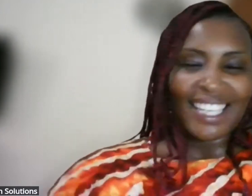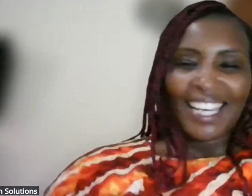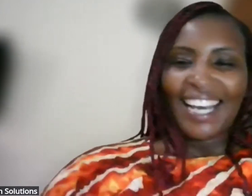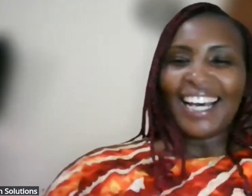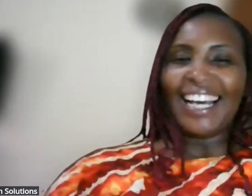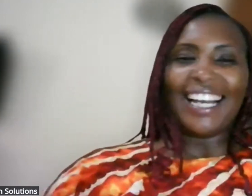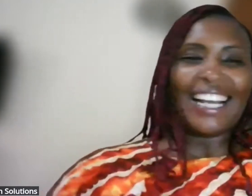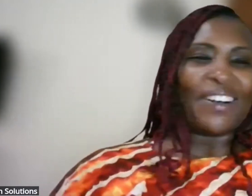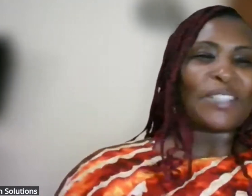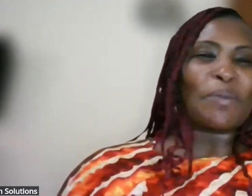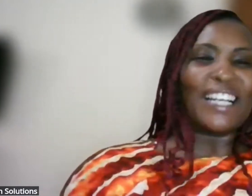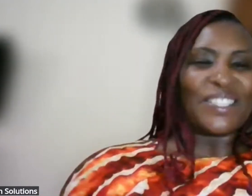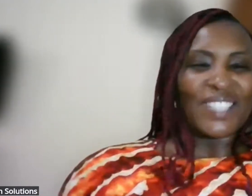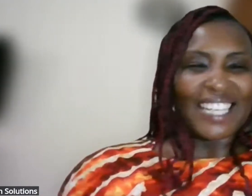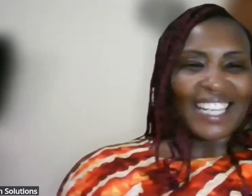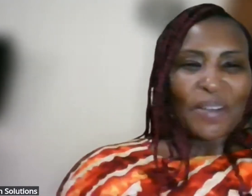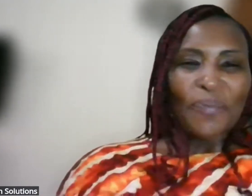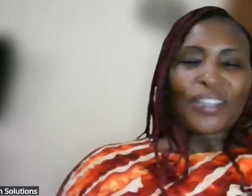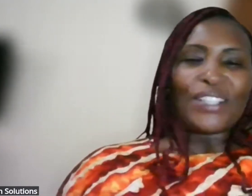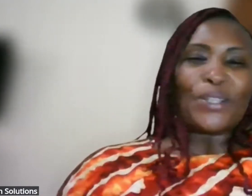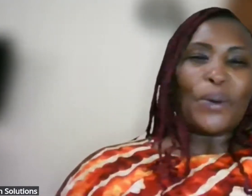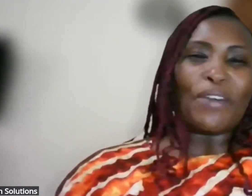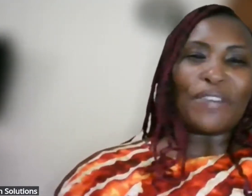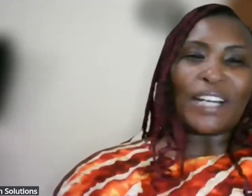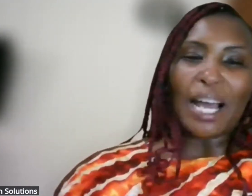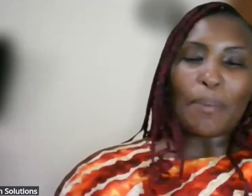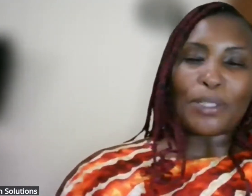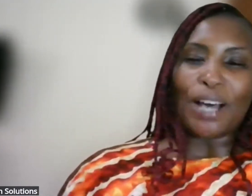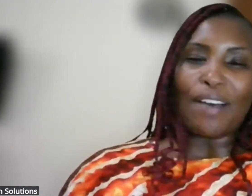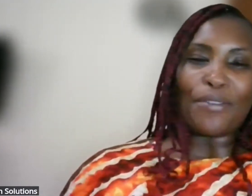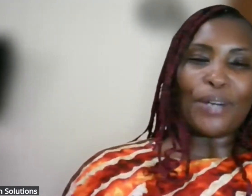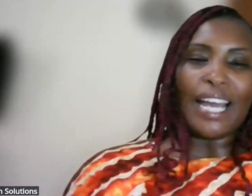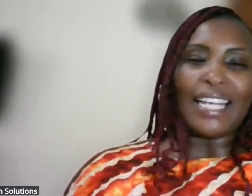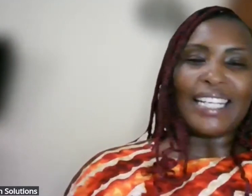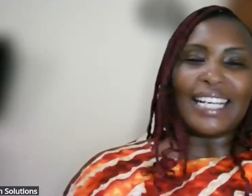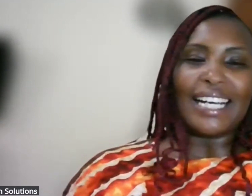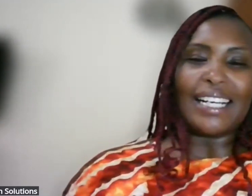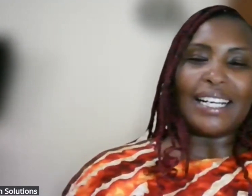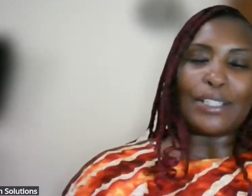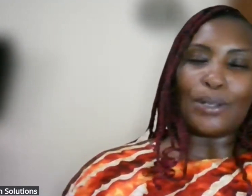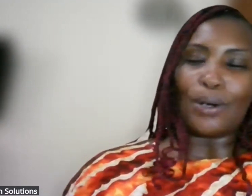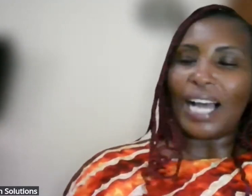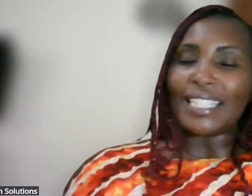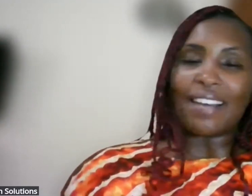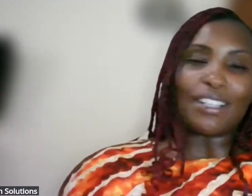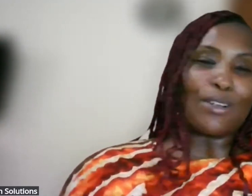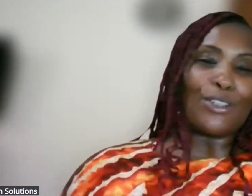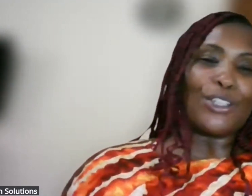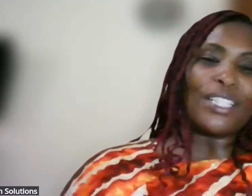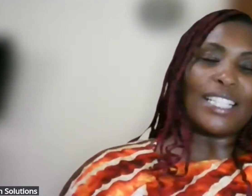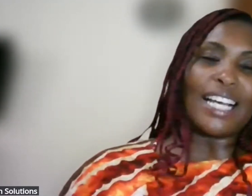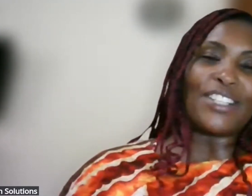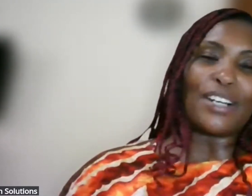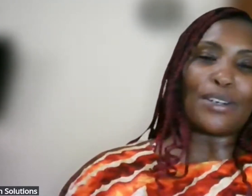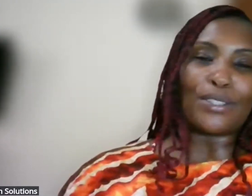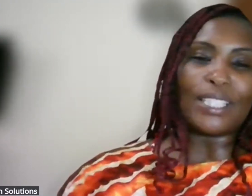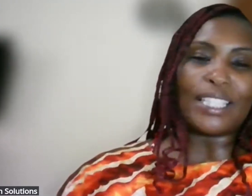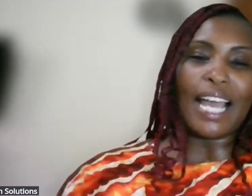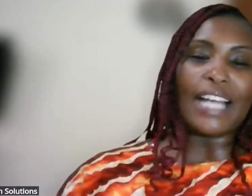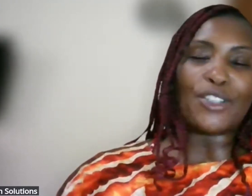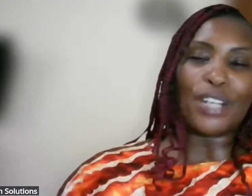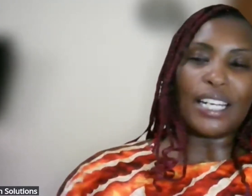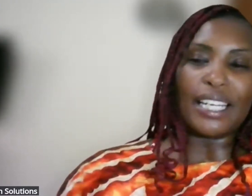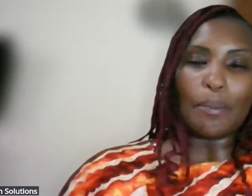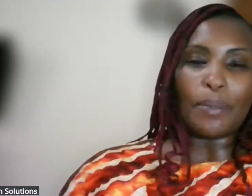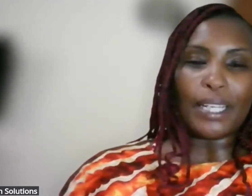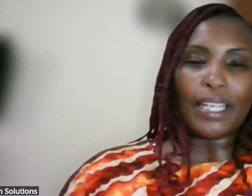see, like our speaker today. So we are very happy to have you. And so Atara Solutions is a HR consulting